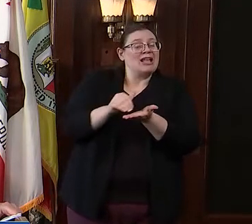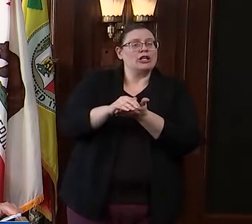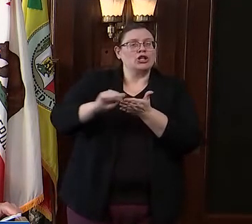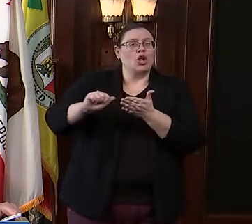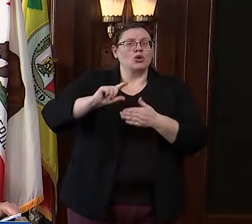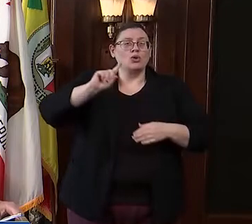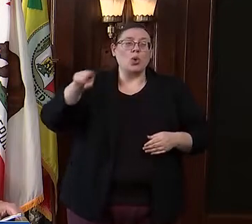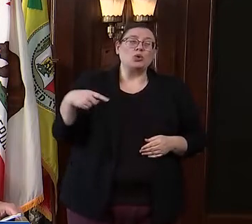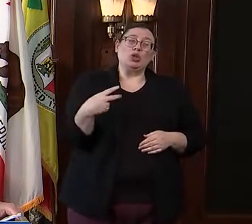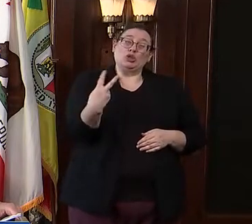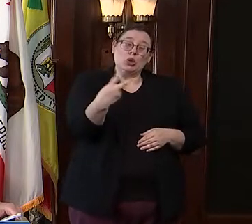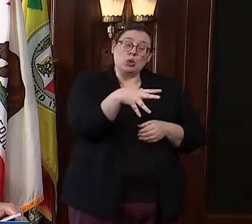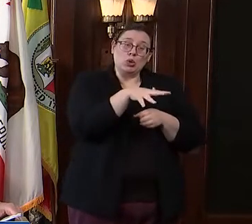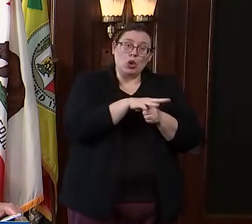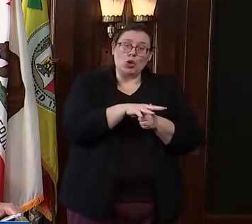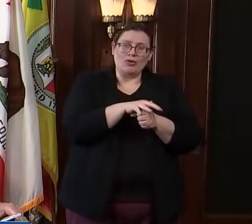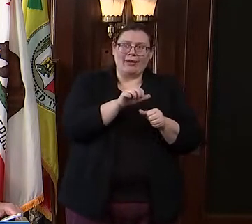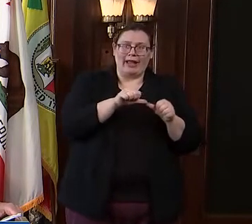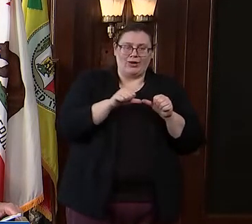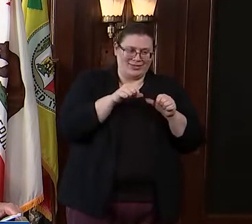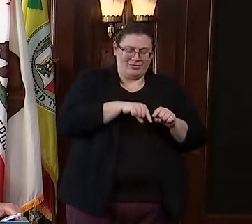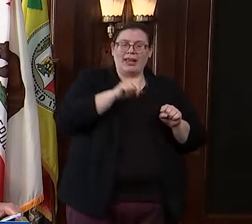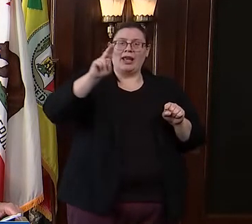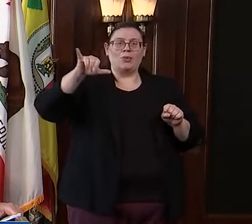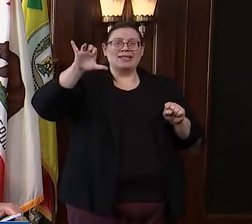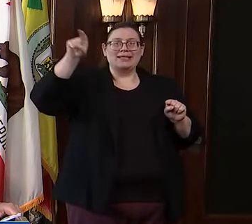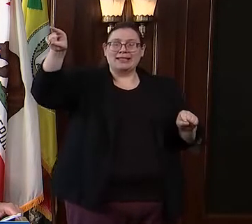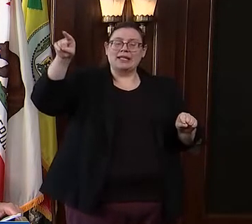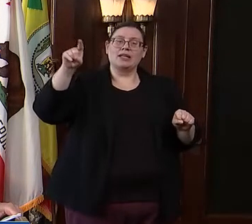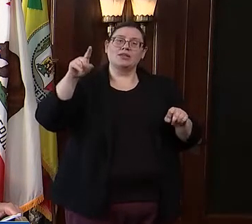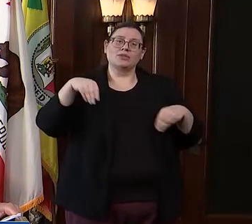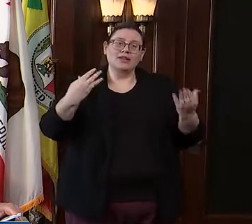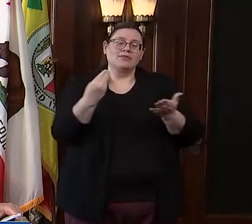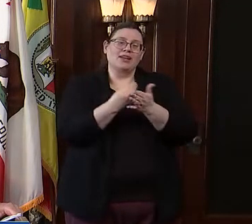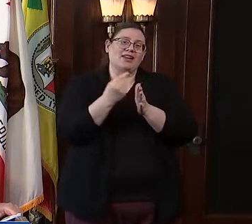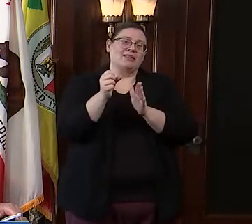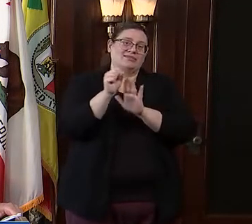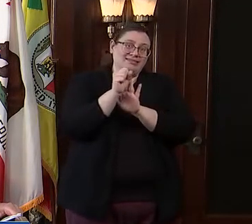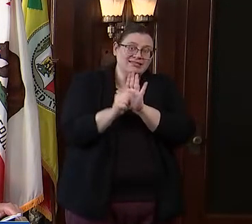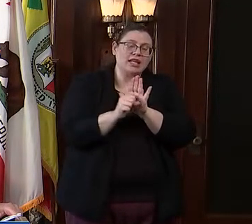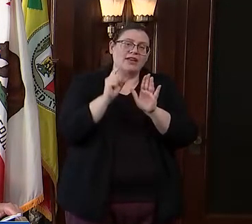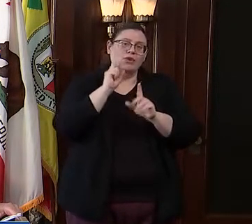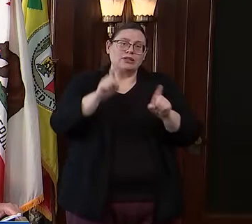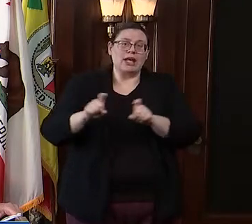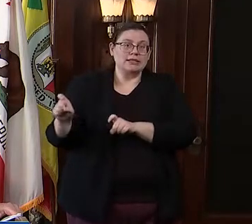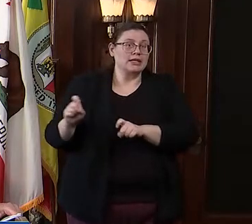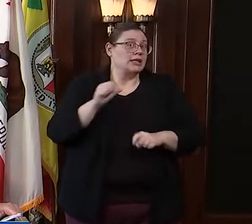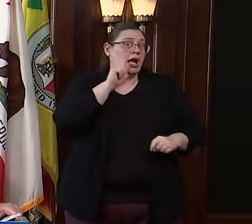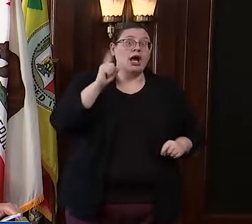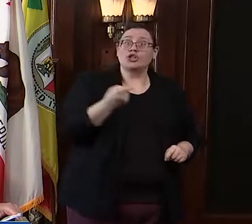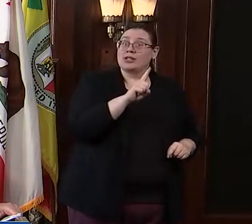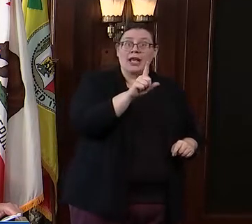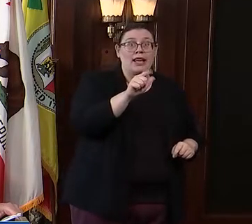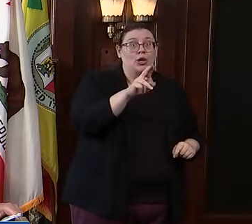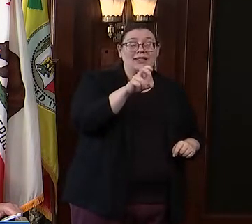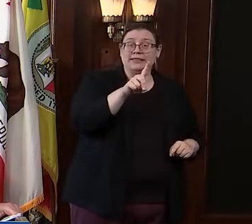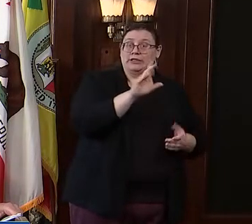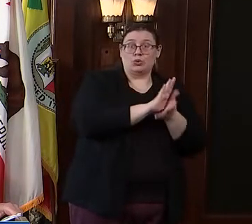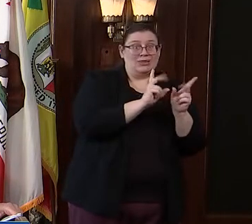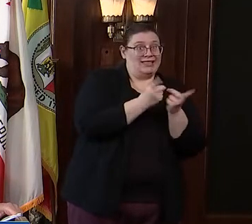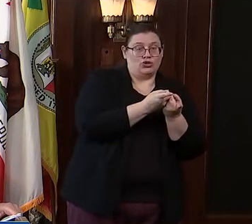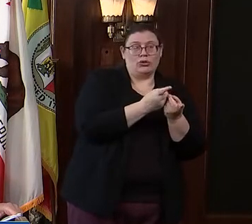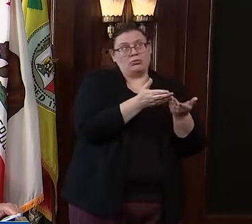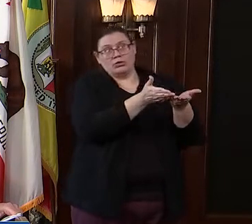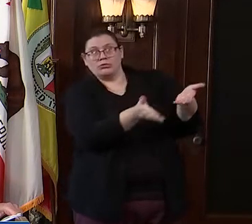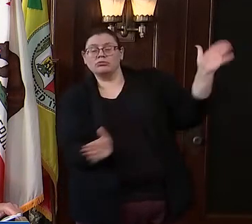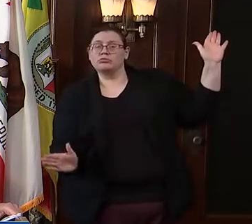local jurisdictions with New York City, to get the state allocations for testing. And I think that'll, not just in LAUSD, but across our schools, is